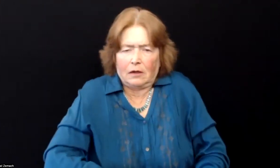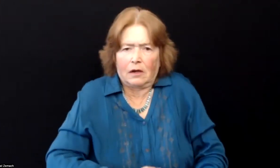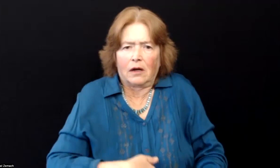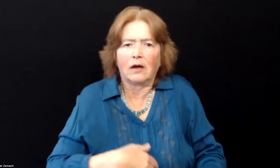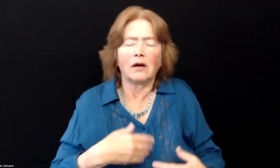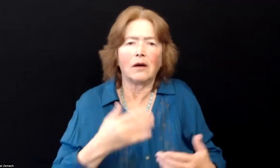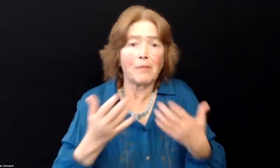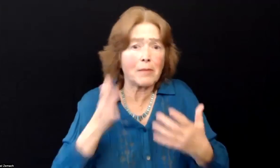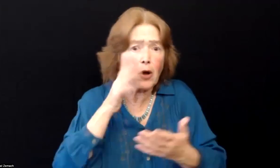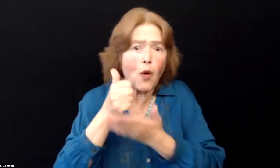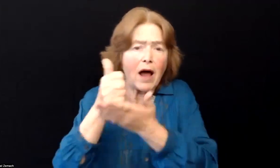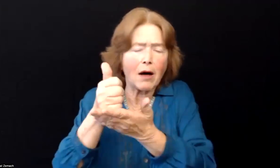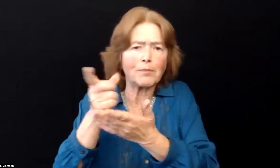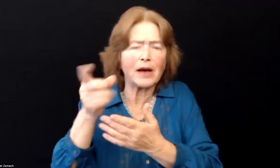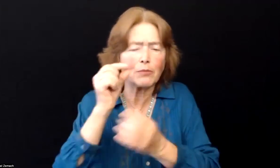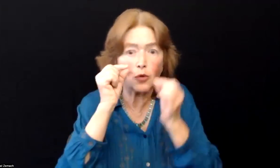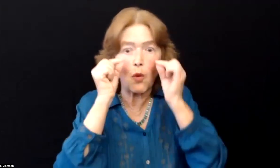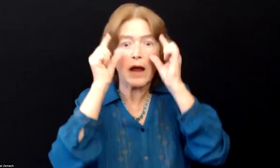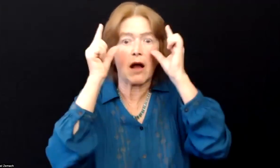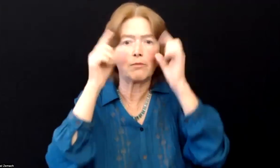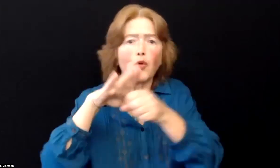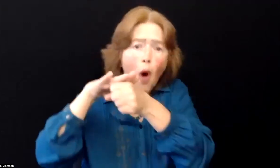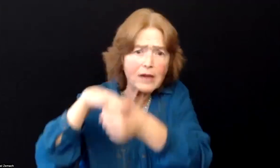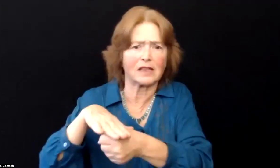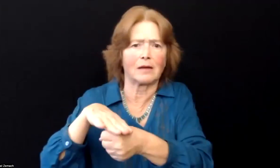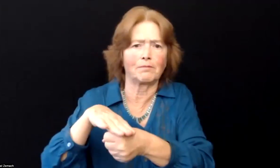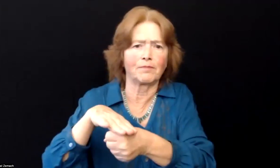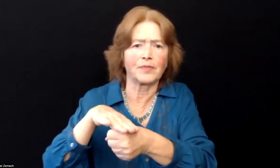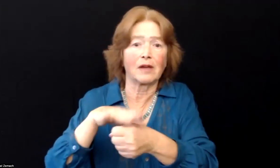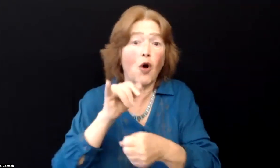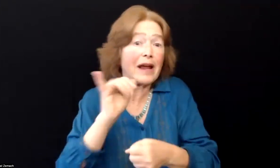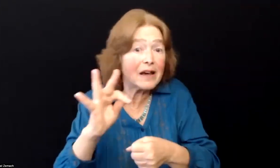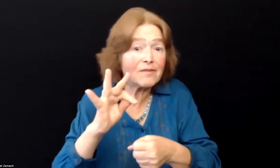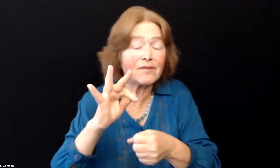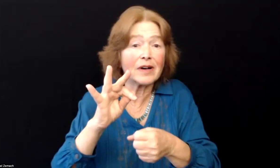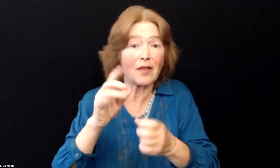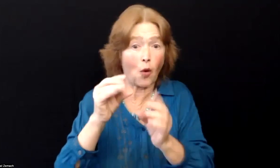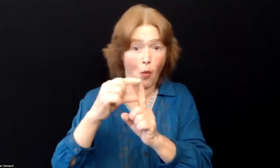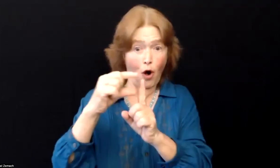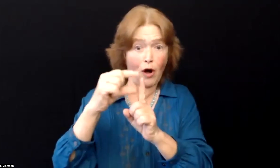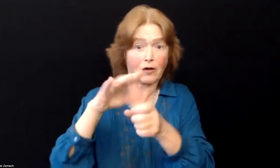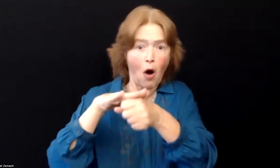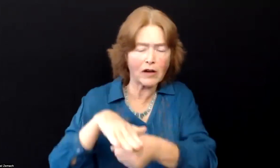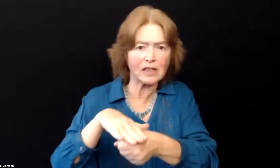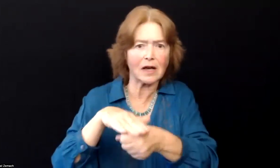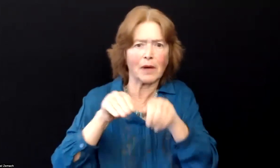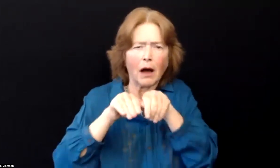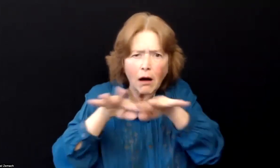that may help them kind of wake up to that autism and have